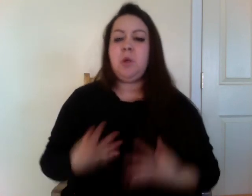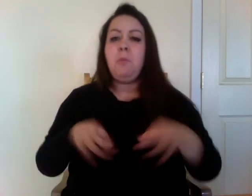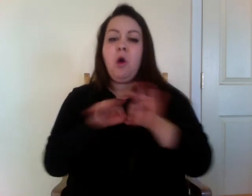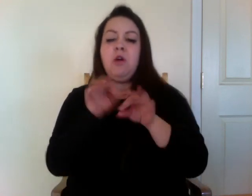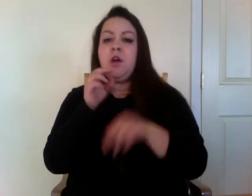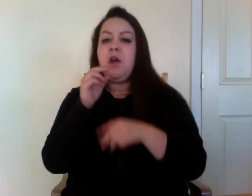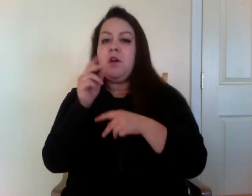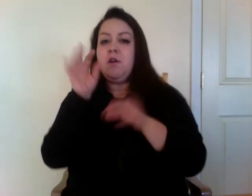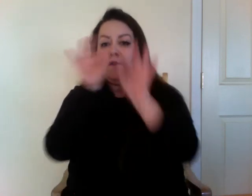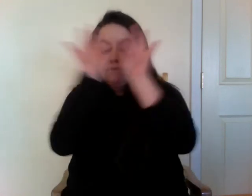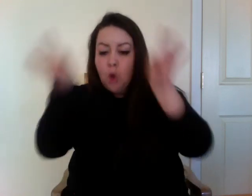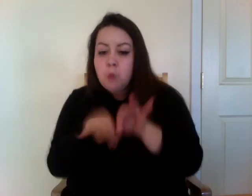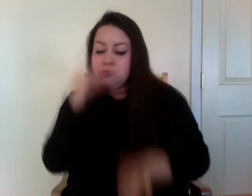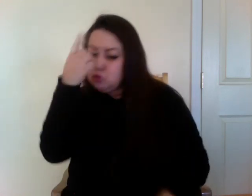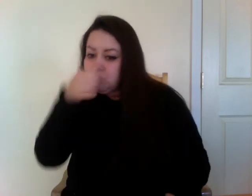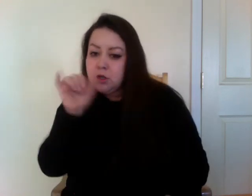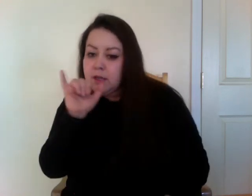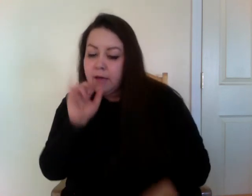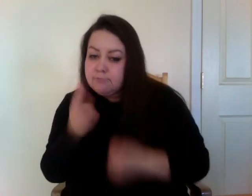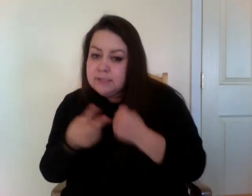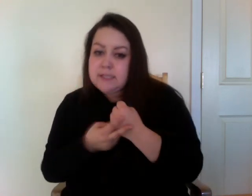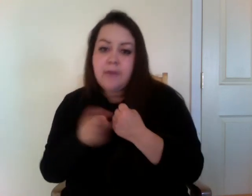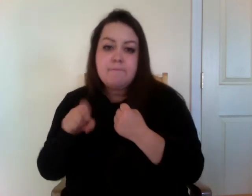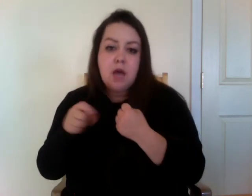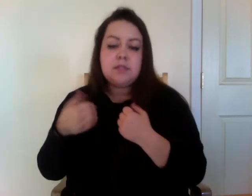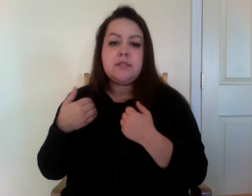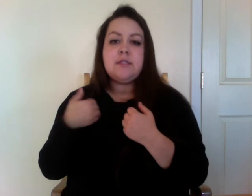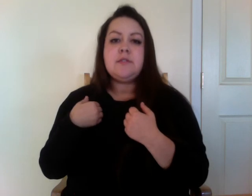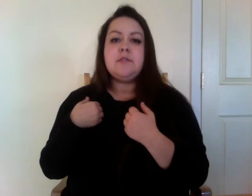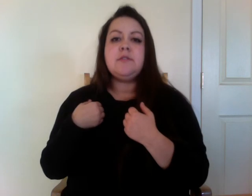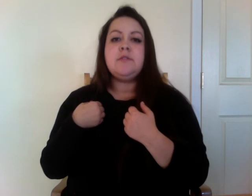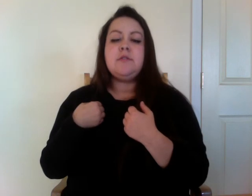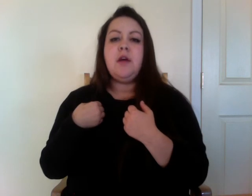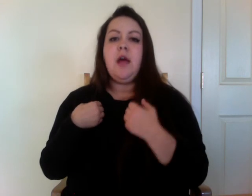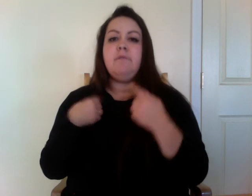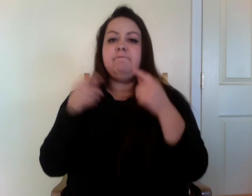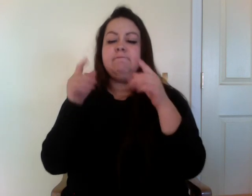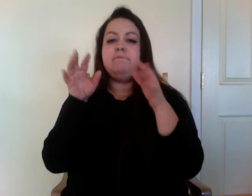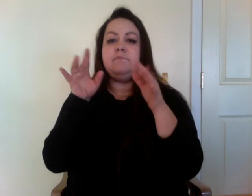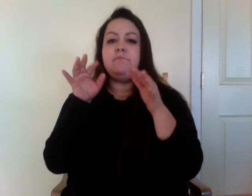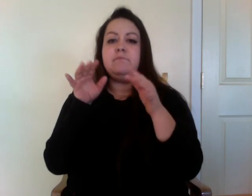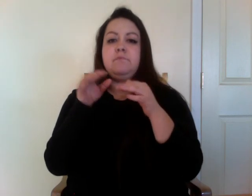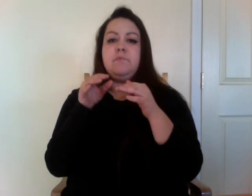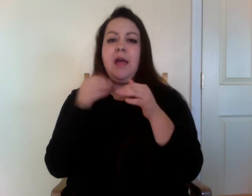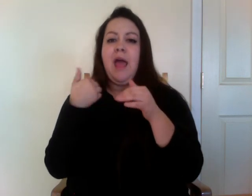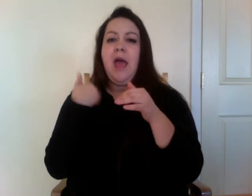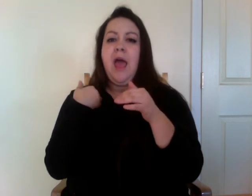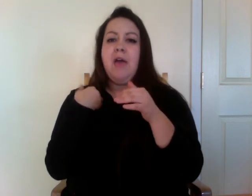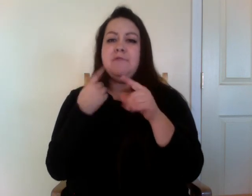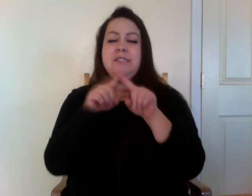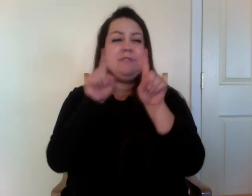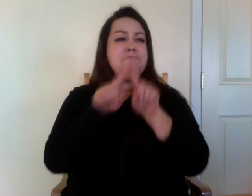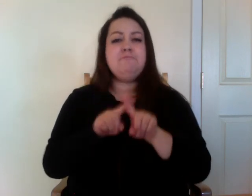some templates that are available, and there are numerous training opportunities available